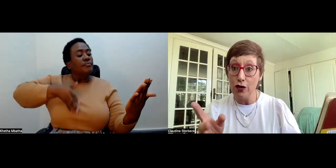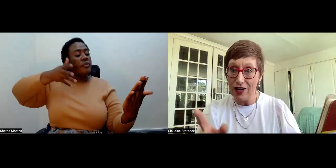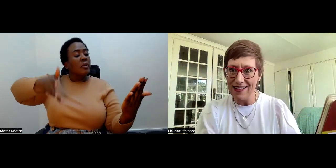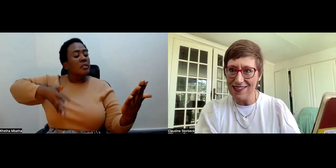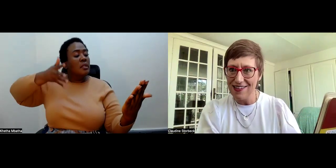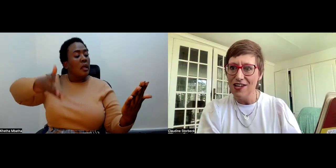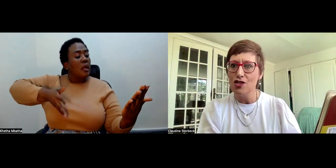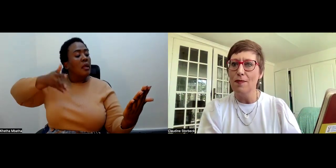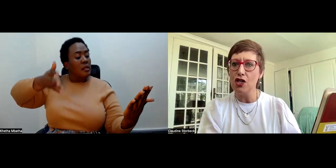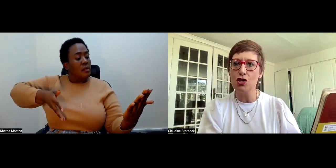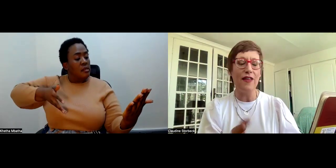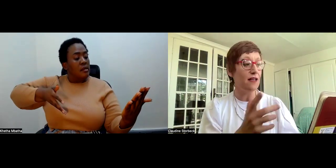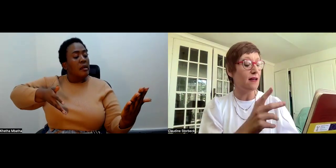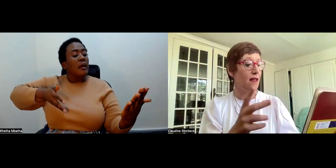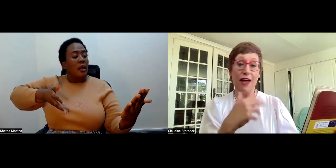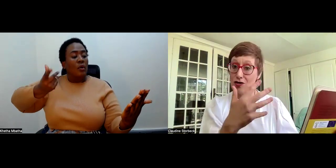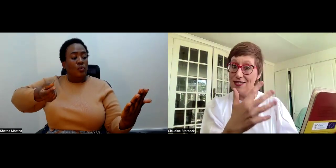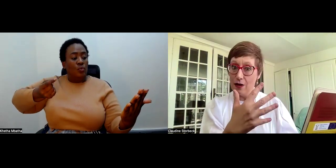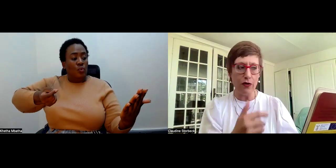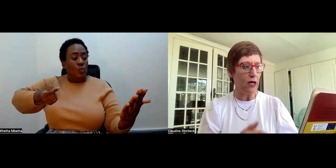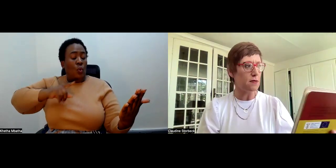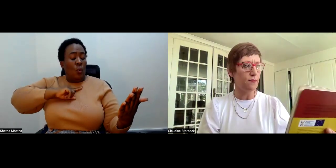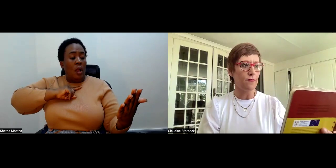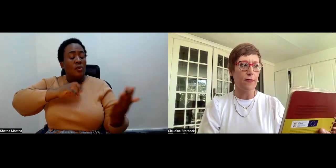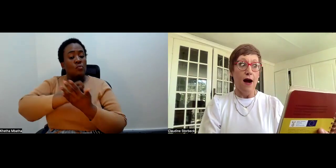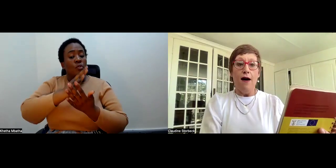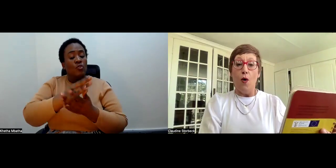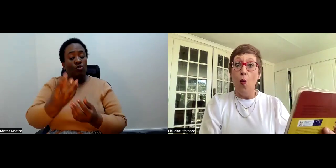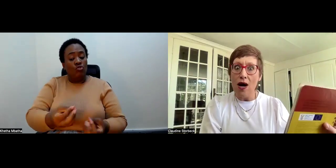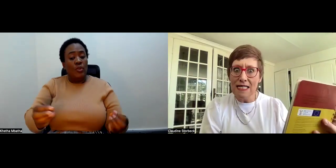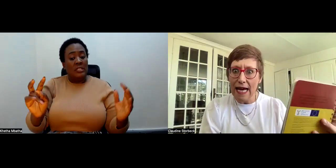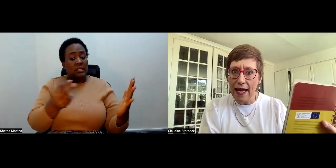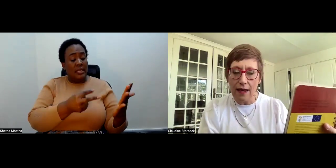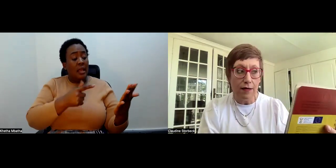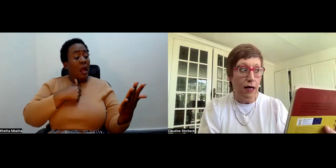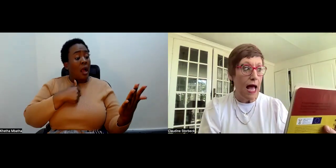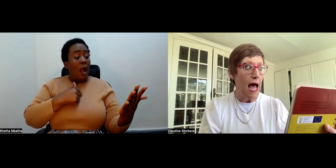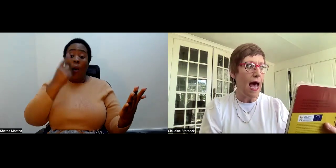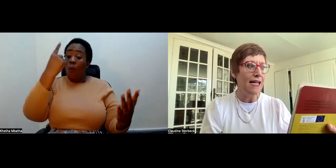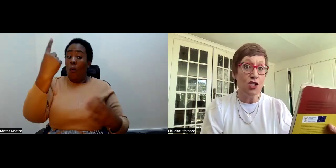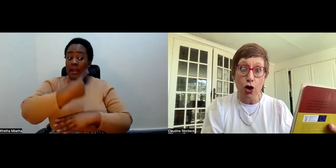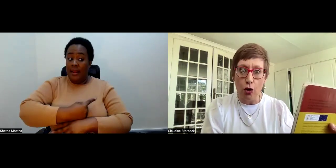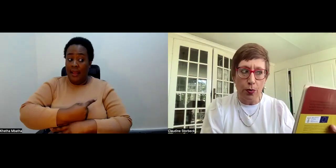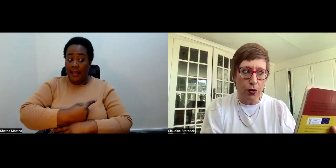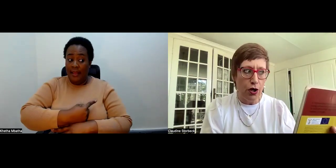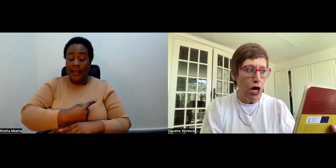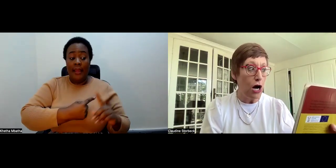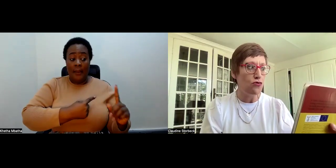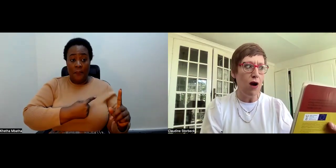and then going to read it to make sure that they are seeing that we're reading it. One day,